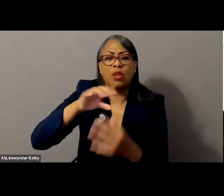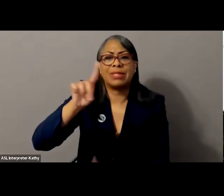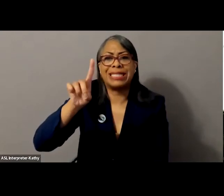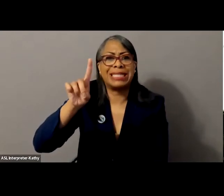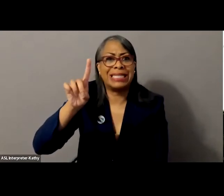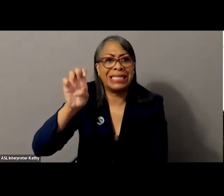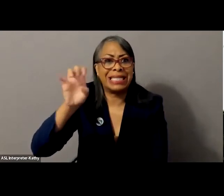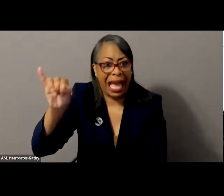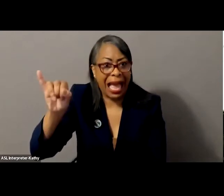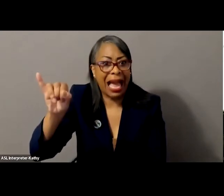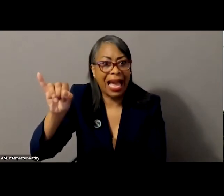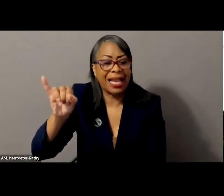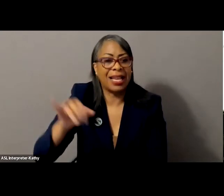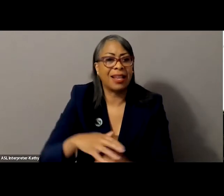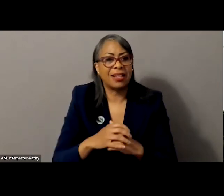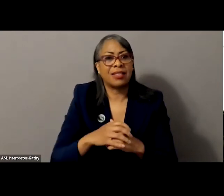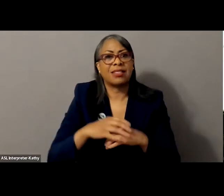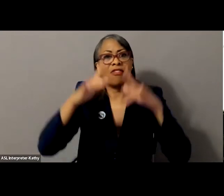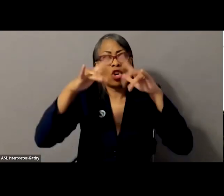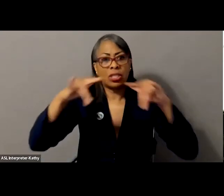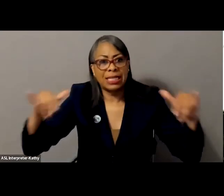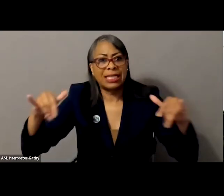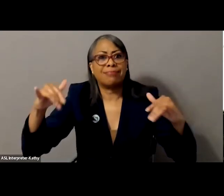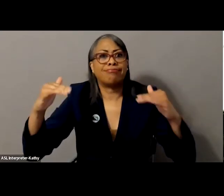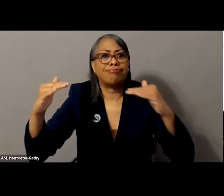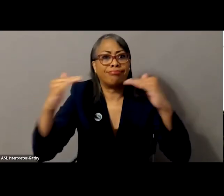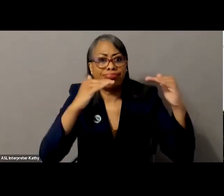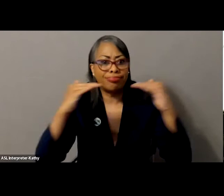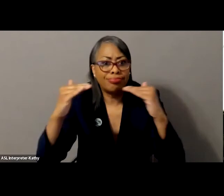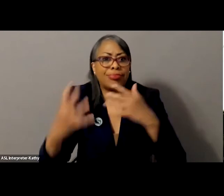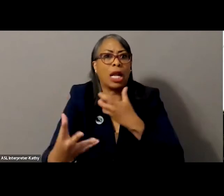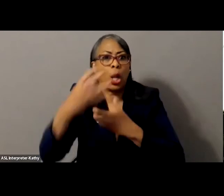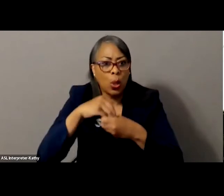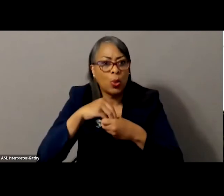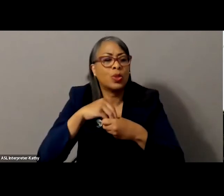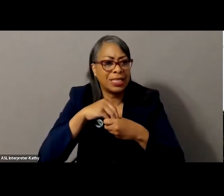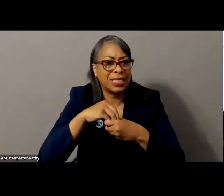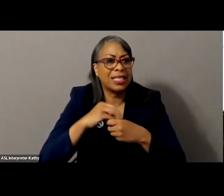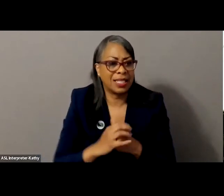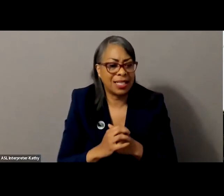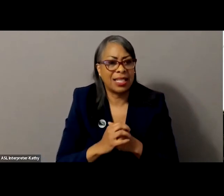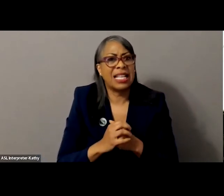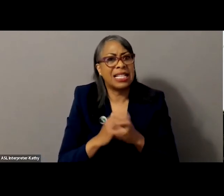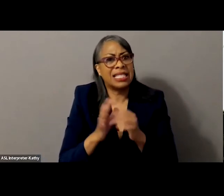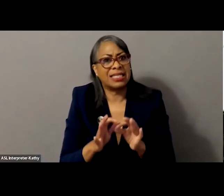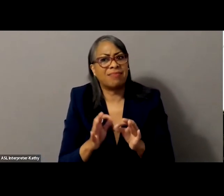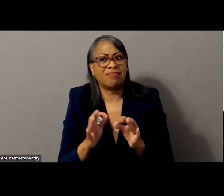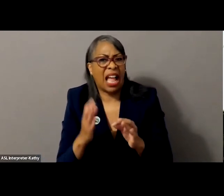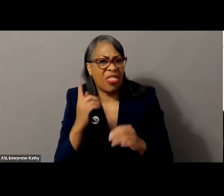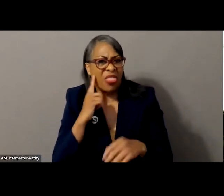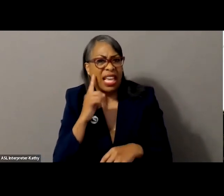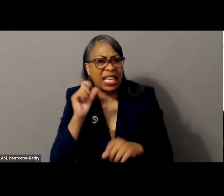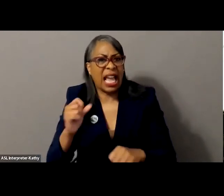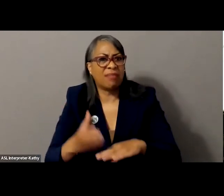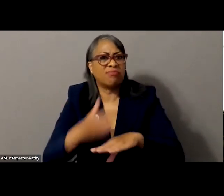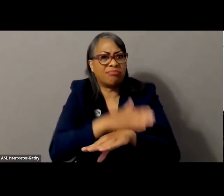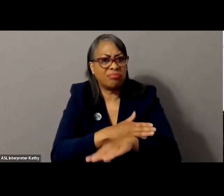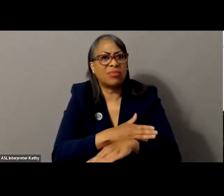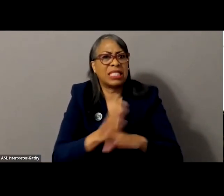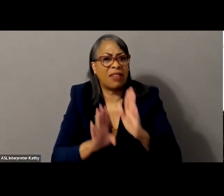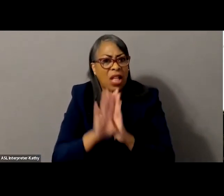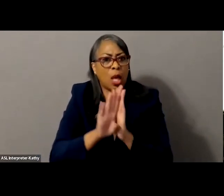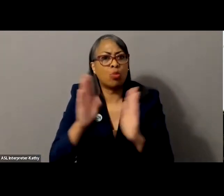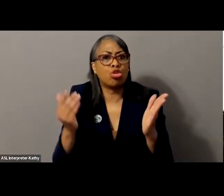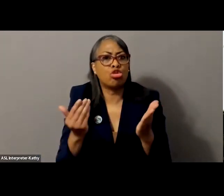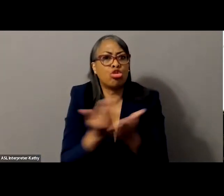educational environments. I think this, as Sam and Larry have already said, requires important investments in developing new constructs and measures